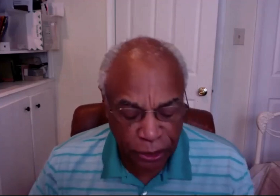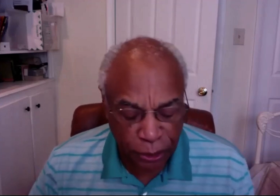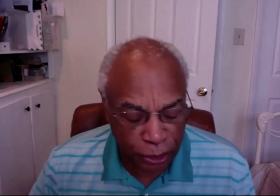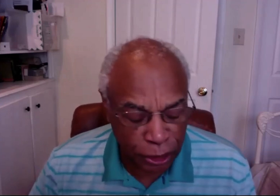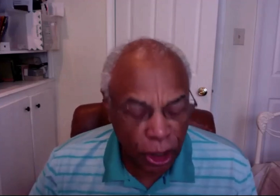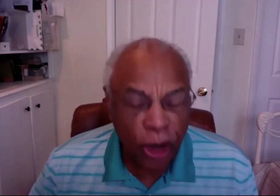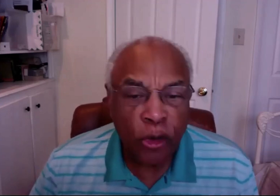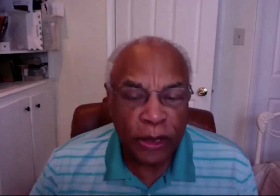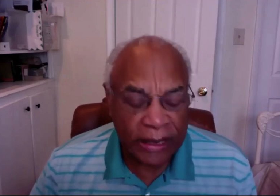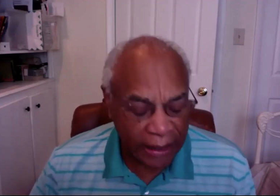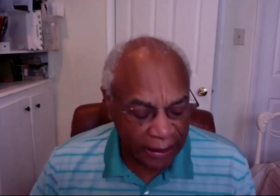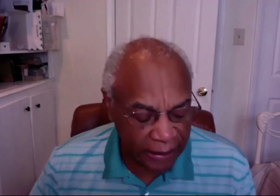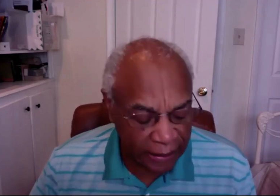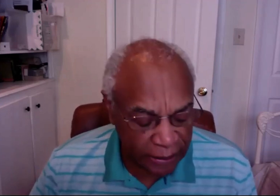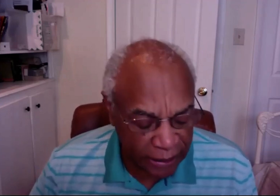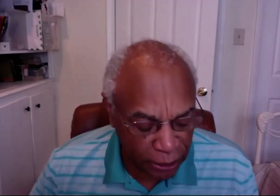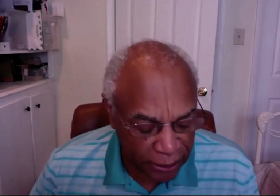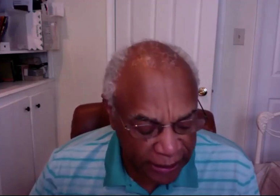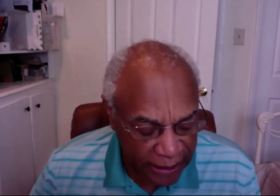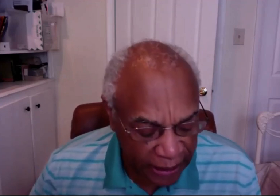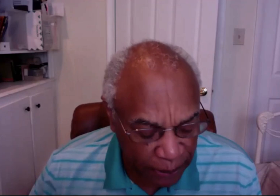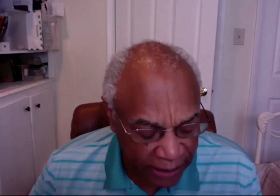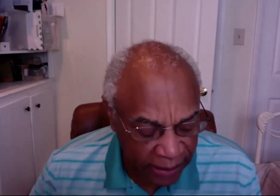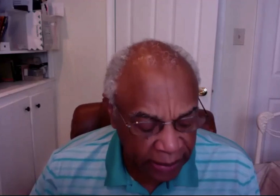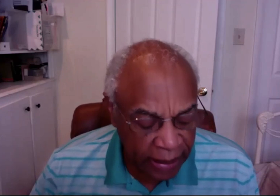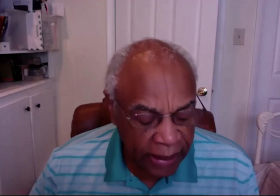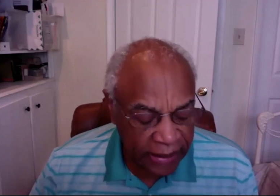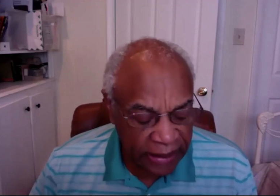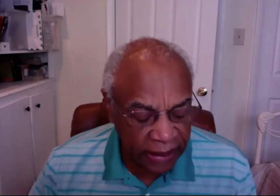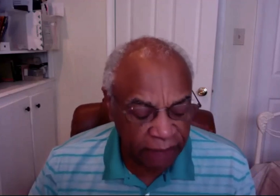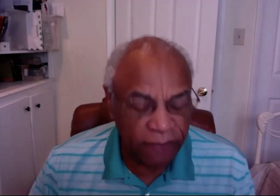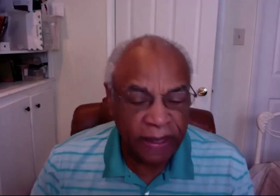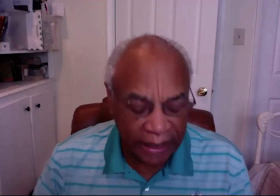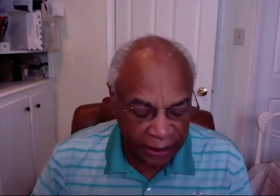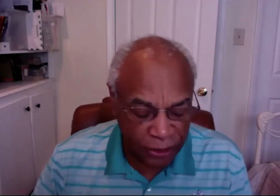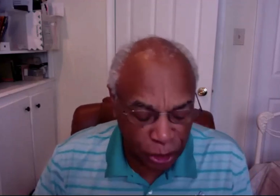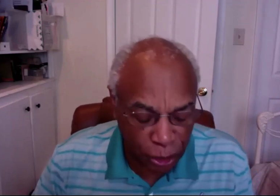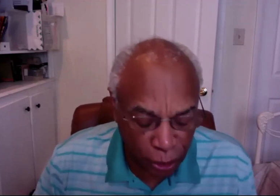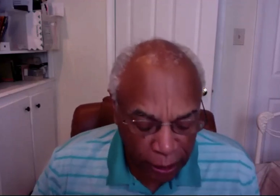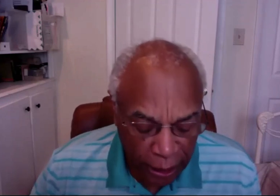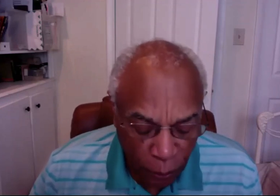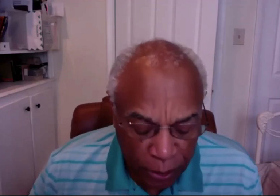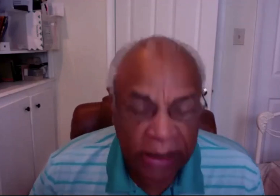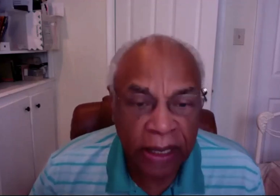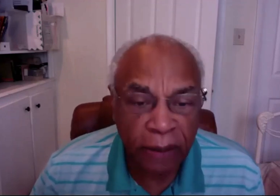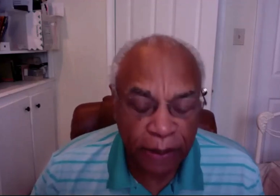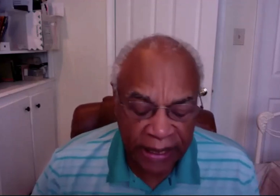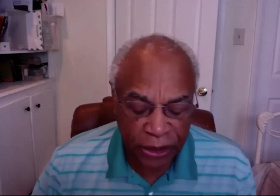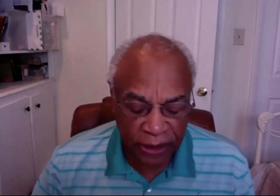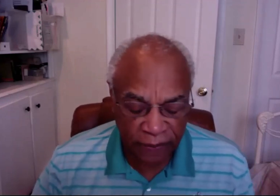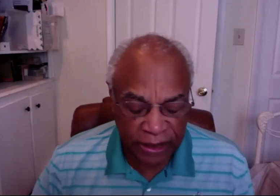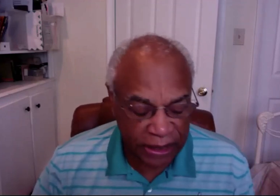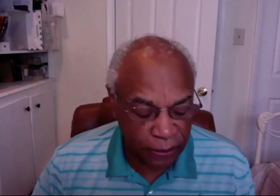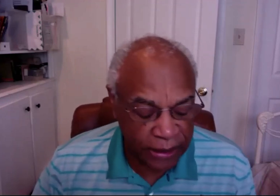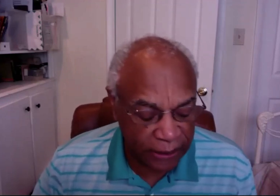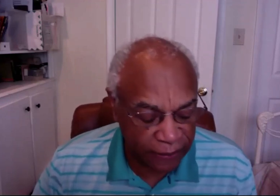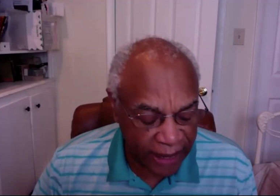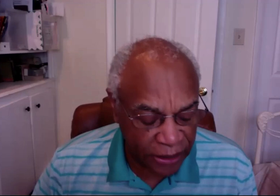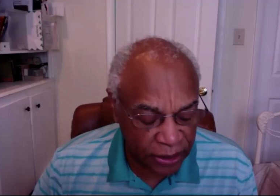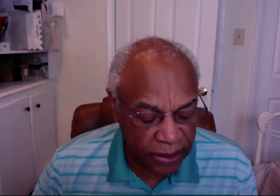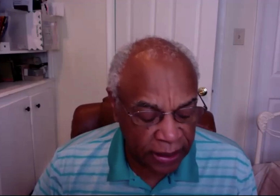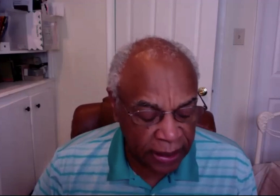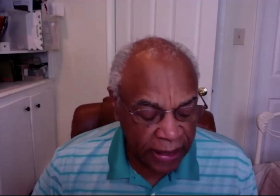the students who attended this early SNCC meeting, the SNCC convening at Shaw was the culmination of a series